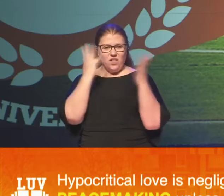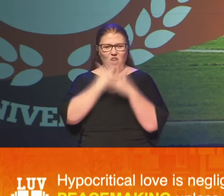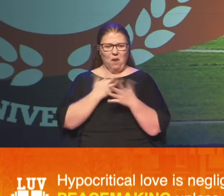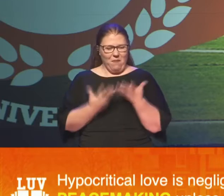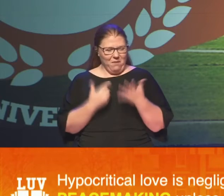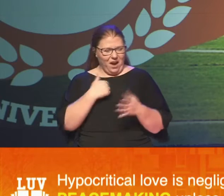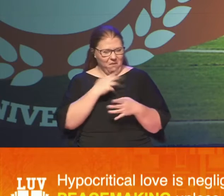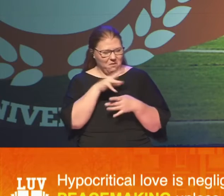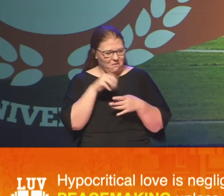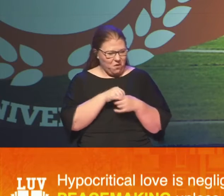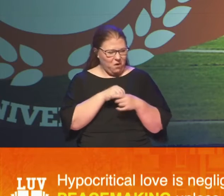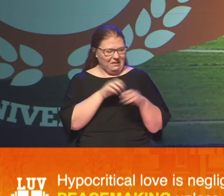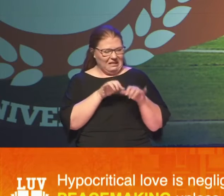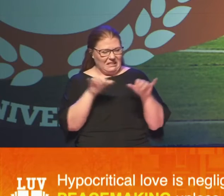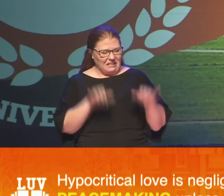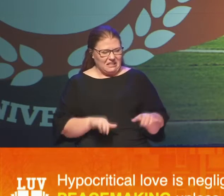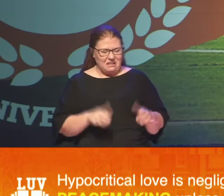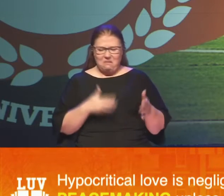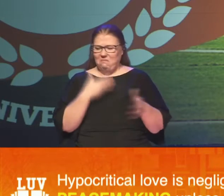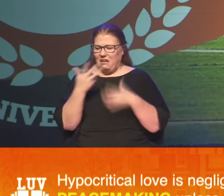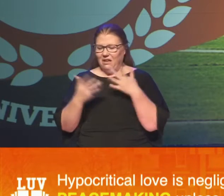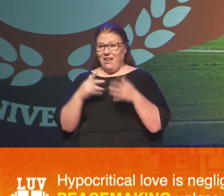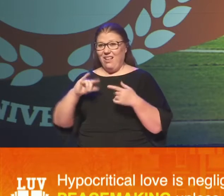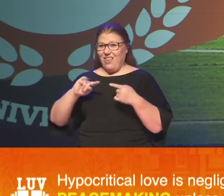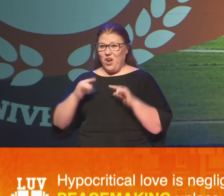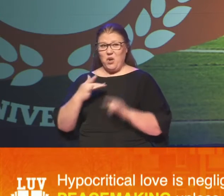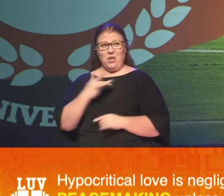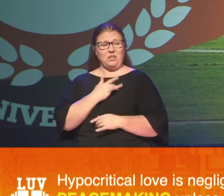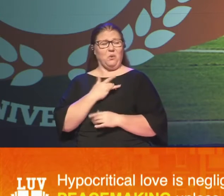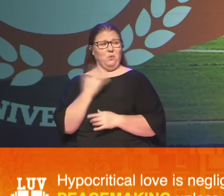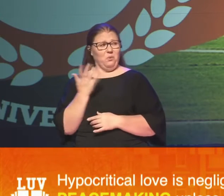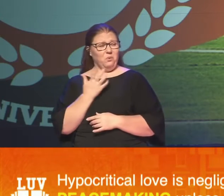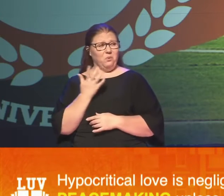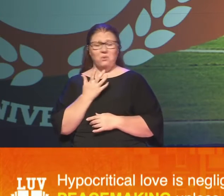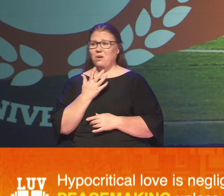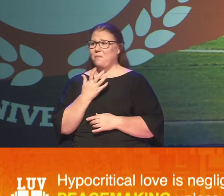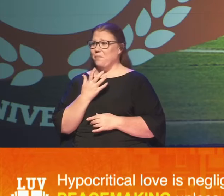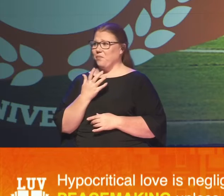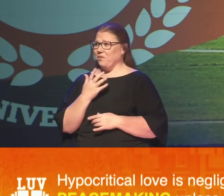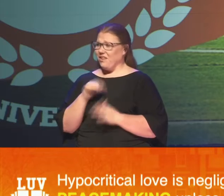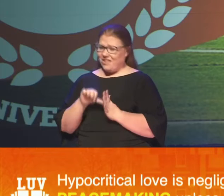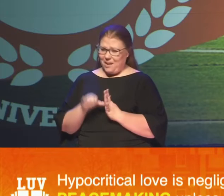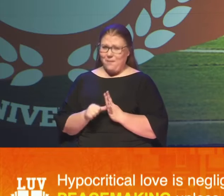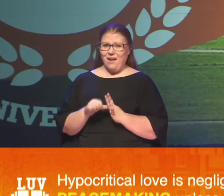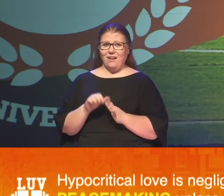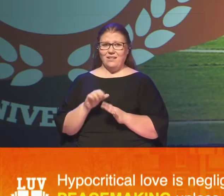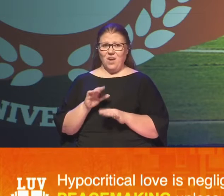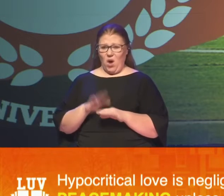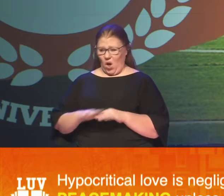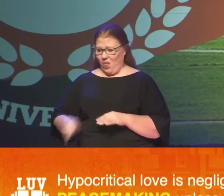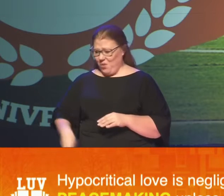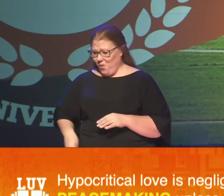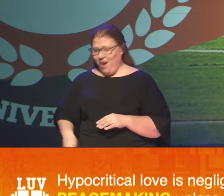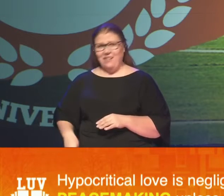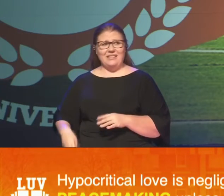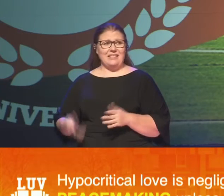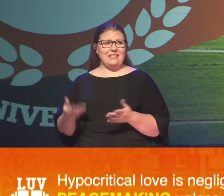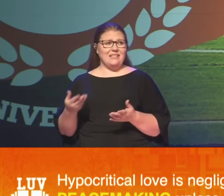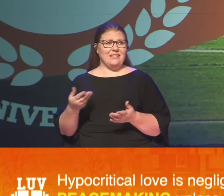it, man, that hurts. And there's an impact on the wallet there, and there's an